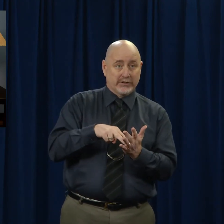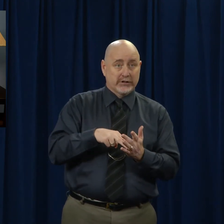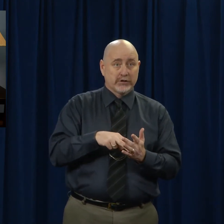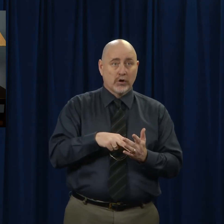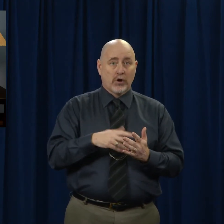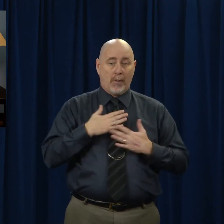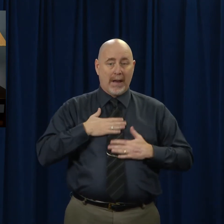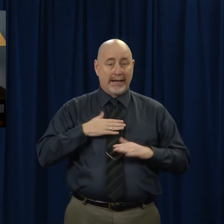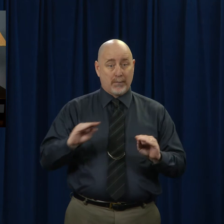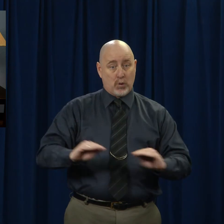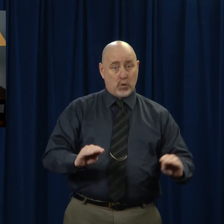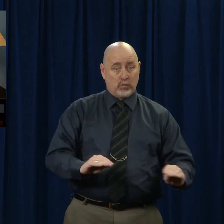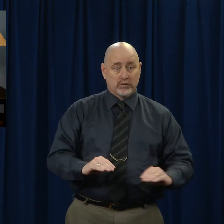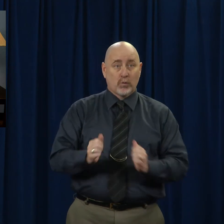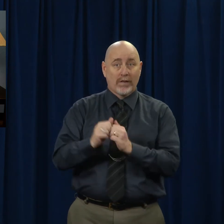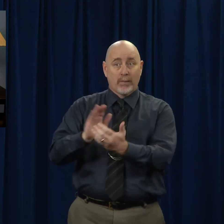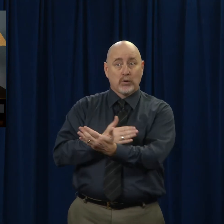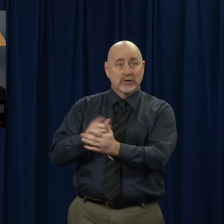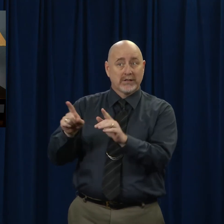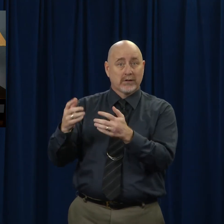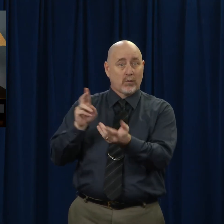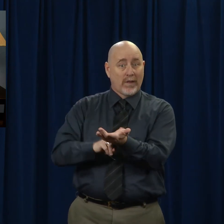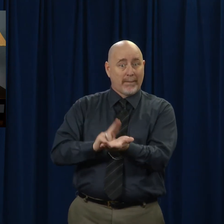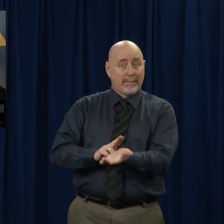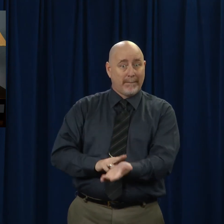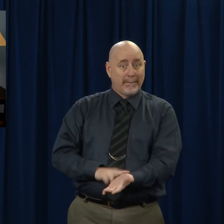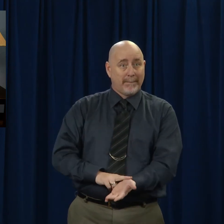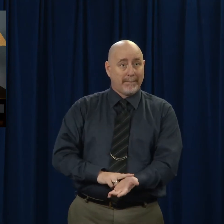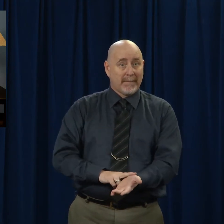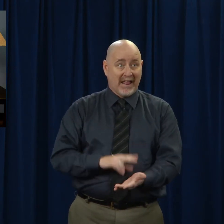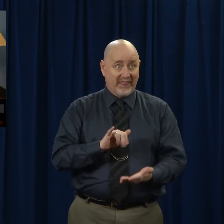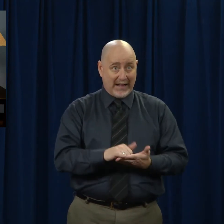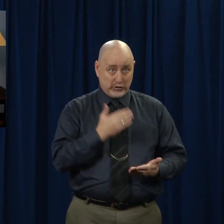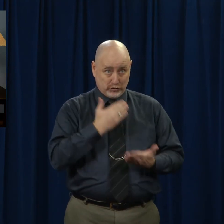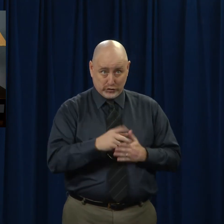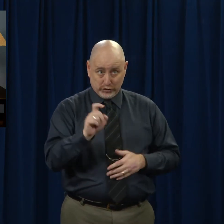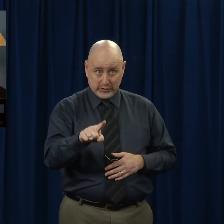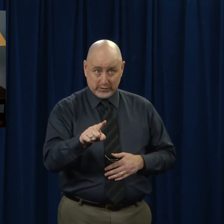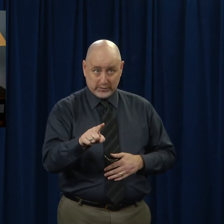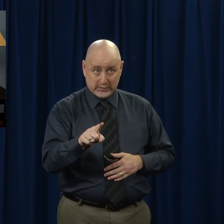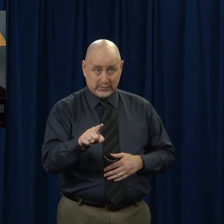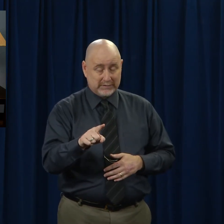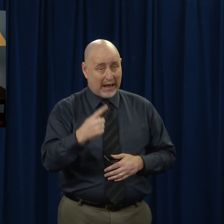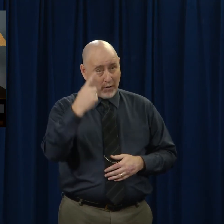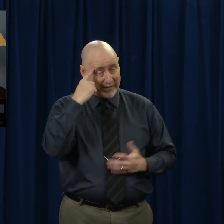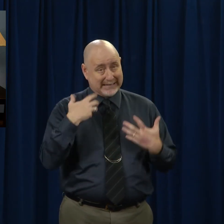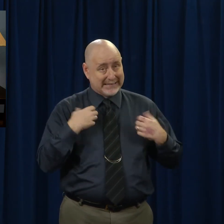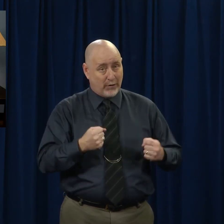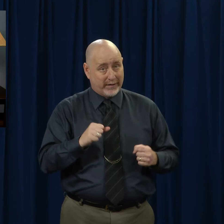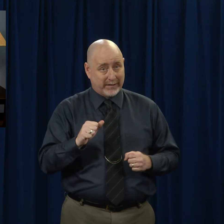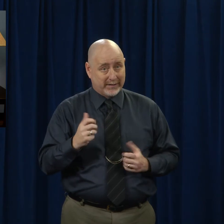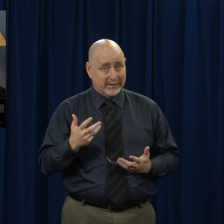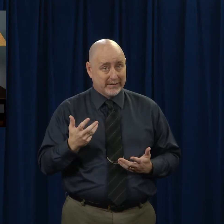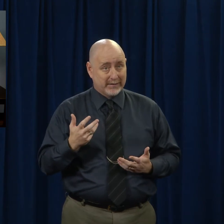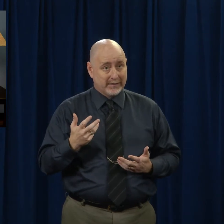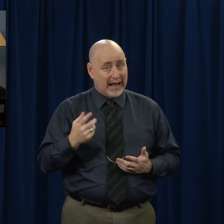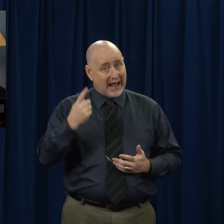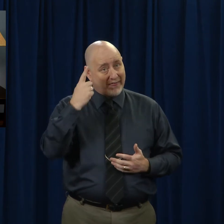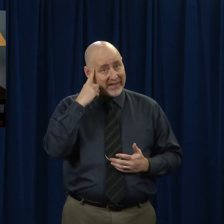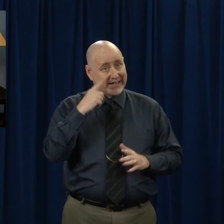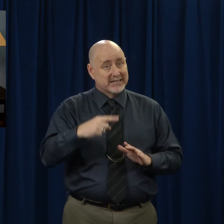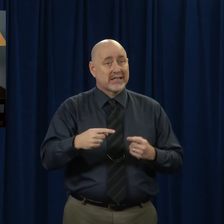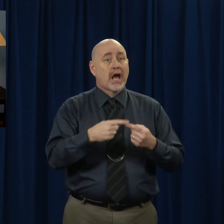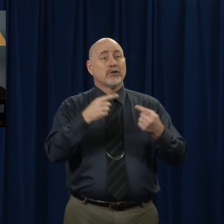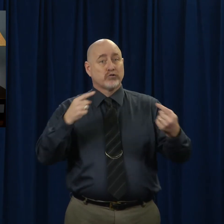she's going to move her body to the beat of that music, and somehow that's supposed to be a healthy thing. I don't believe it's healthy at all. I think it's to